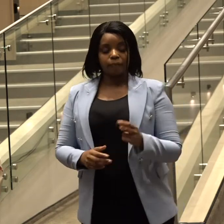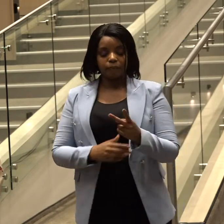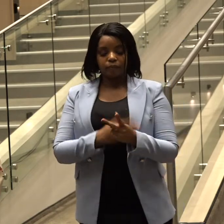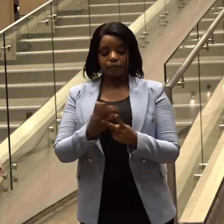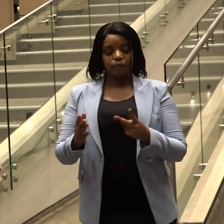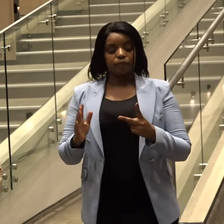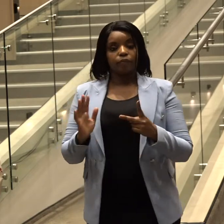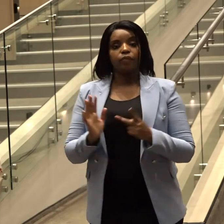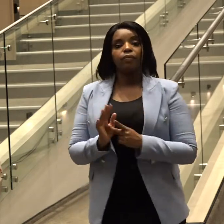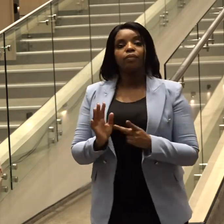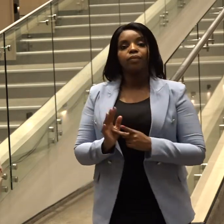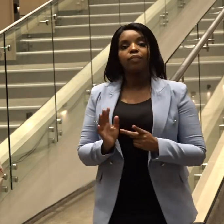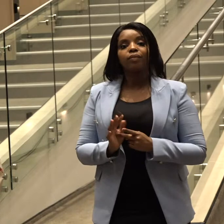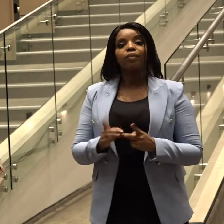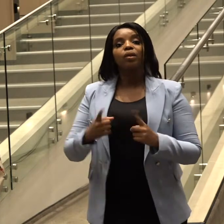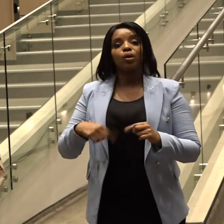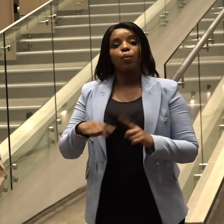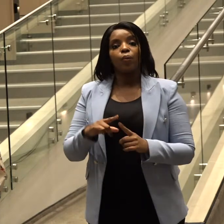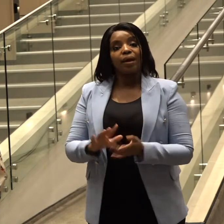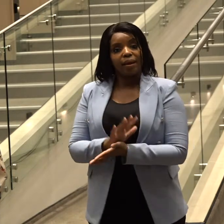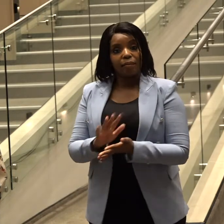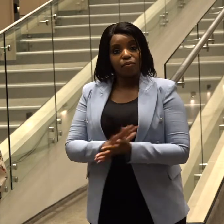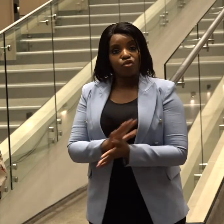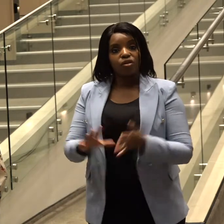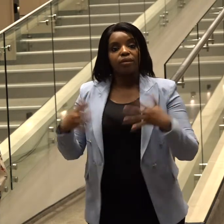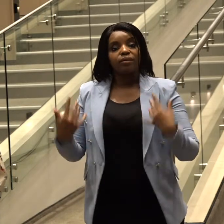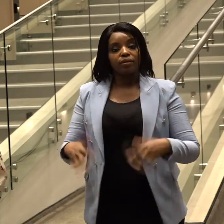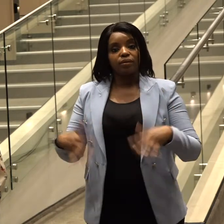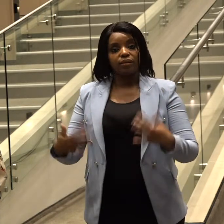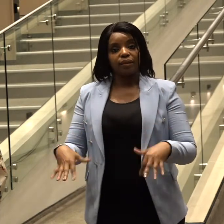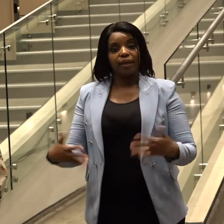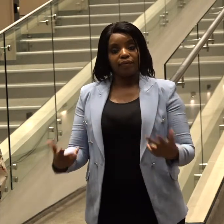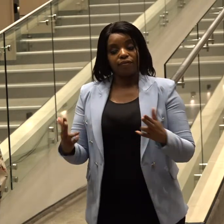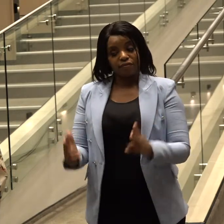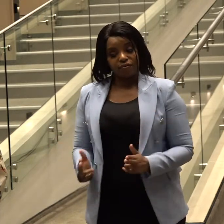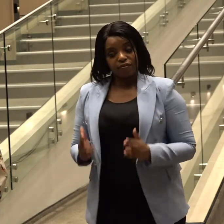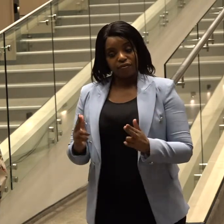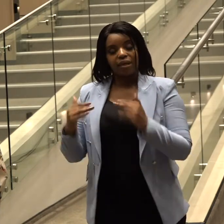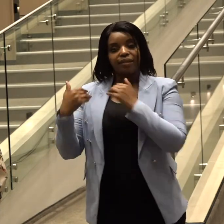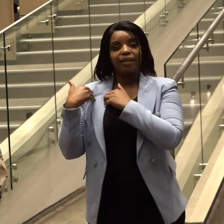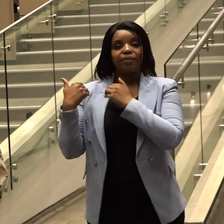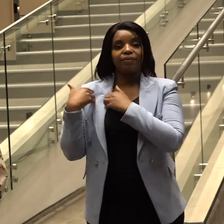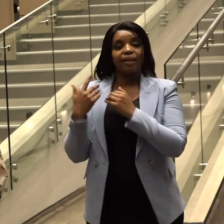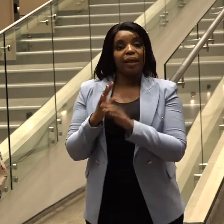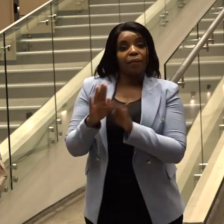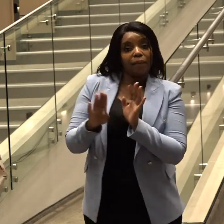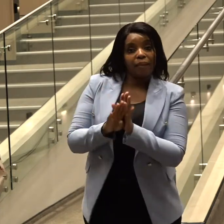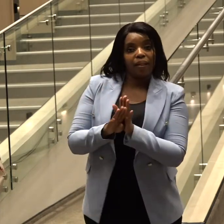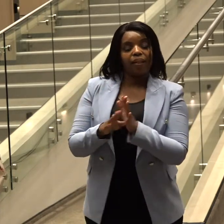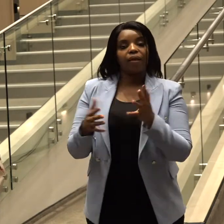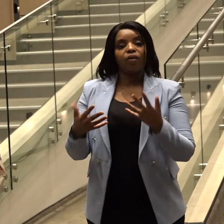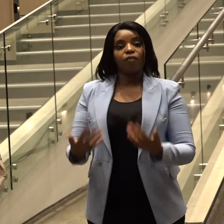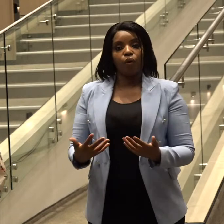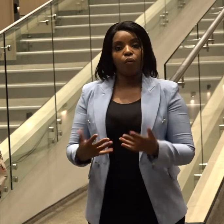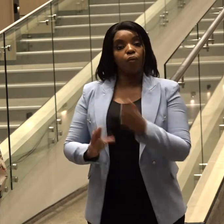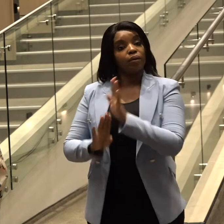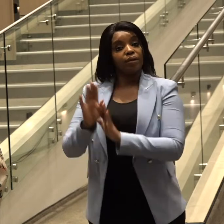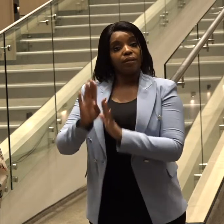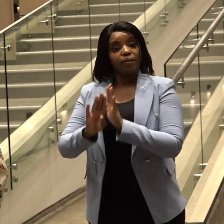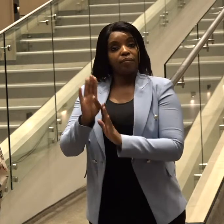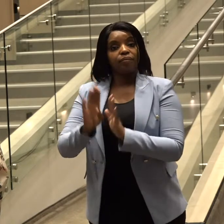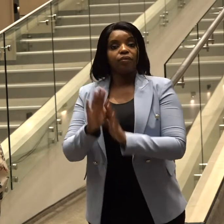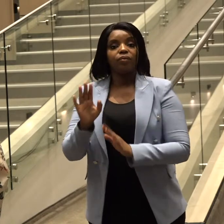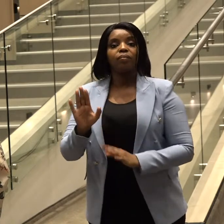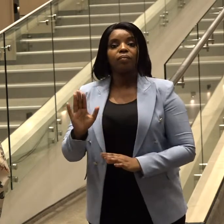we would appreciate it very much if the rail safety bill could also make provision for the development of the rail safety permit